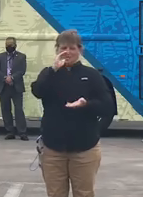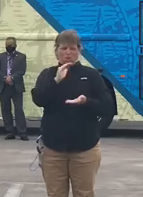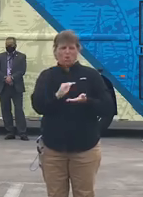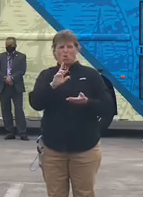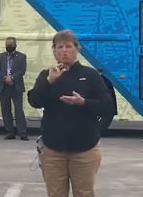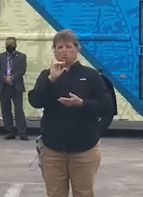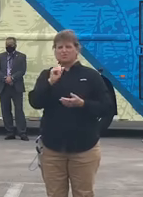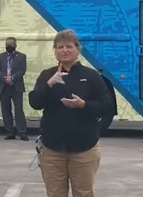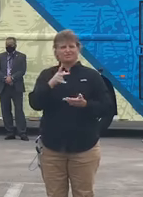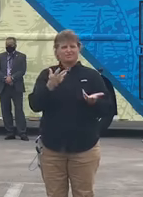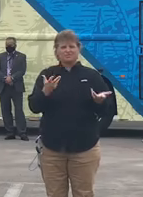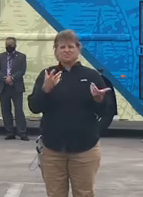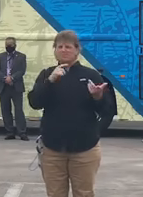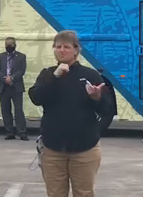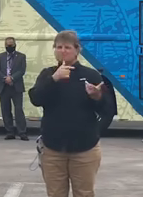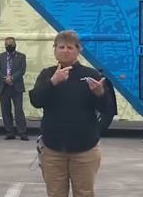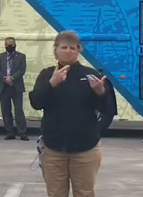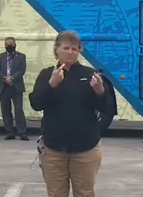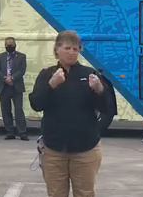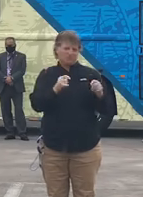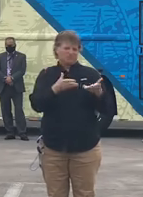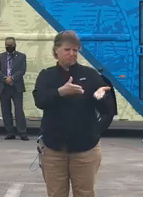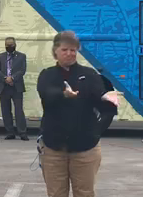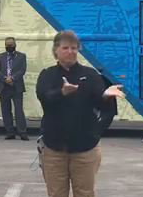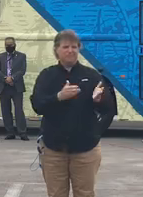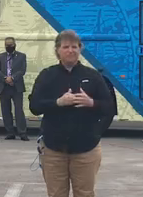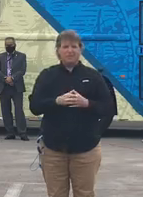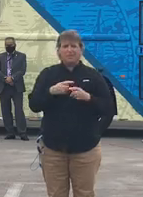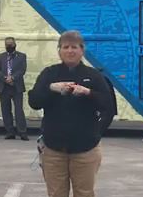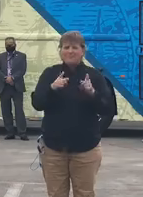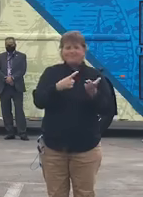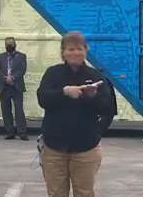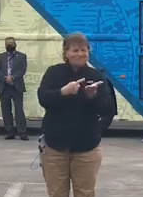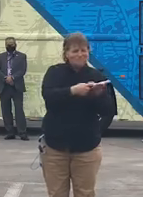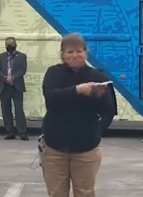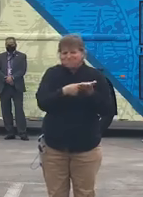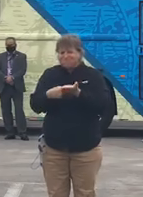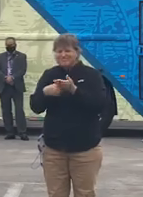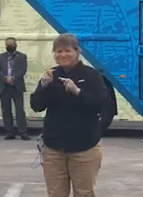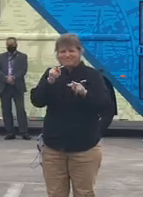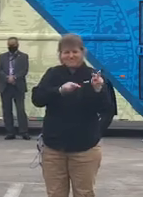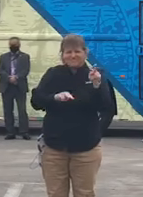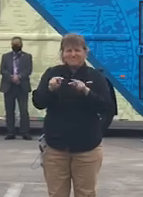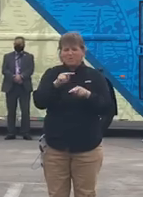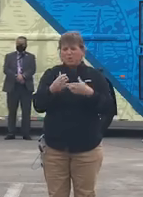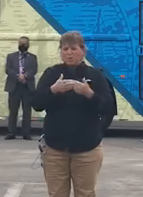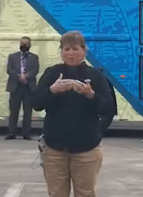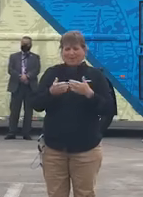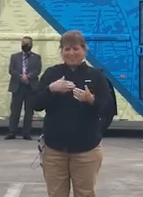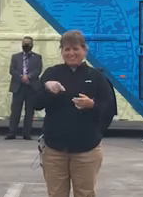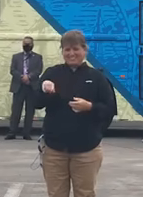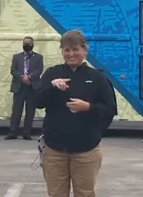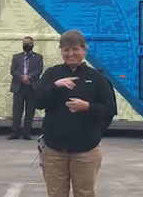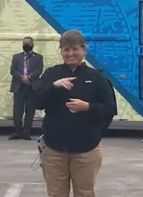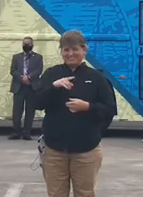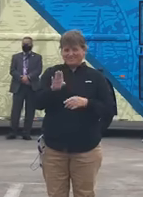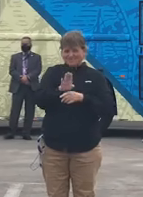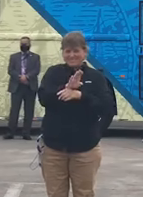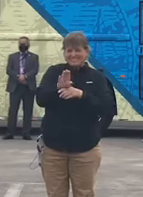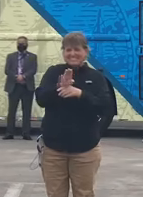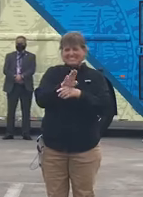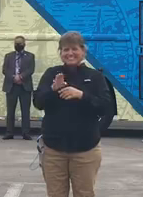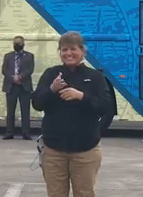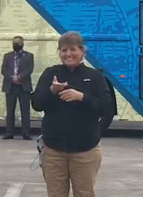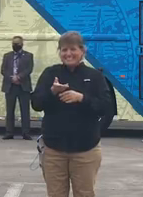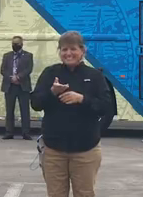be restricting them. So we're getting close on that. We're looking at some of the other things. But whatever you're in business in, if we